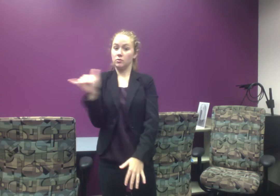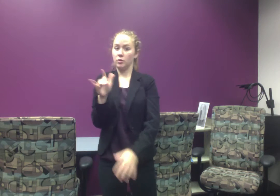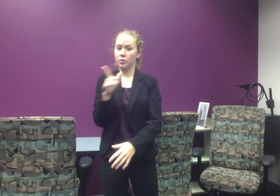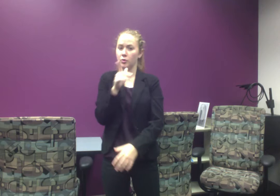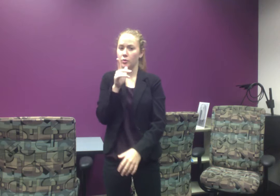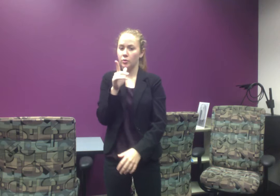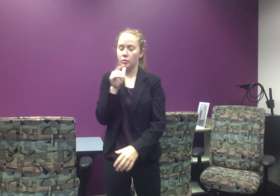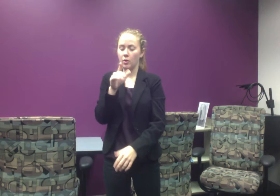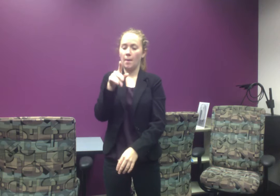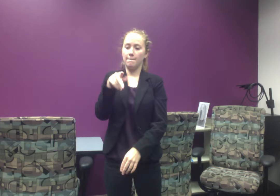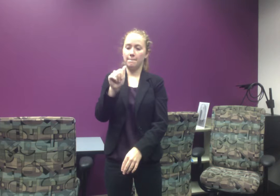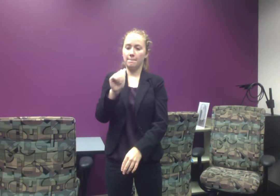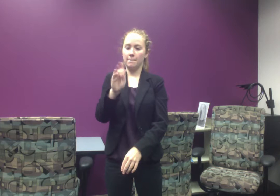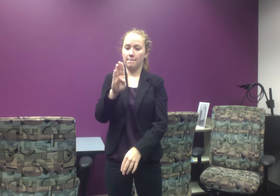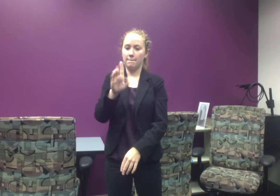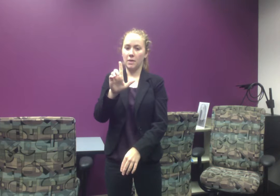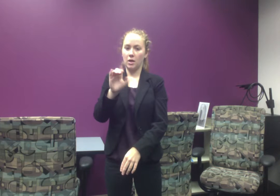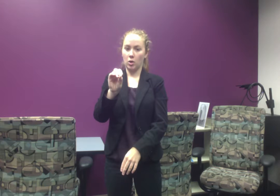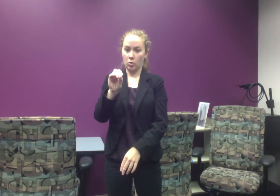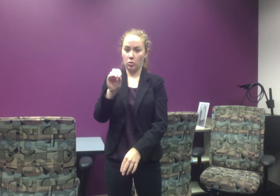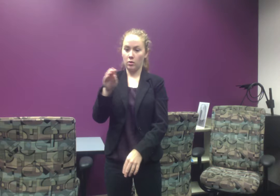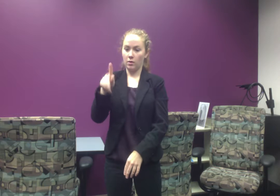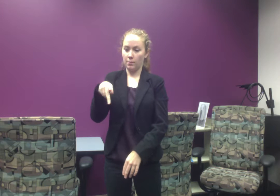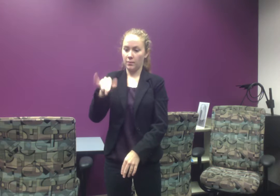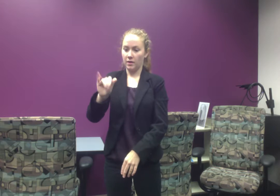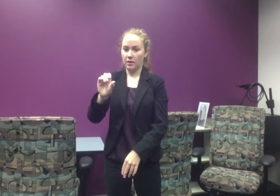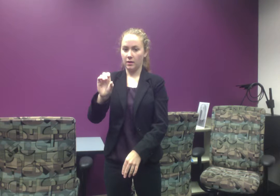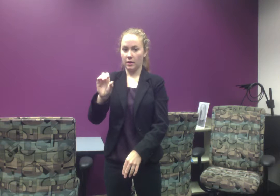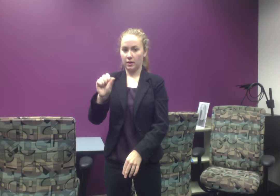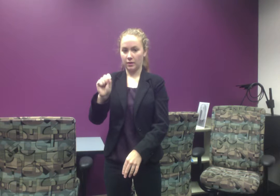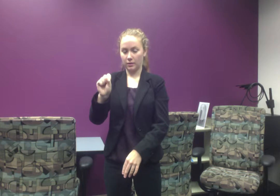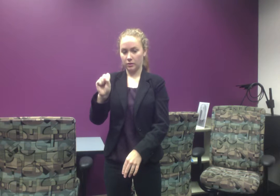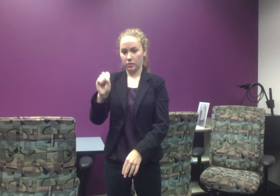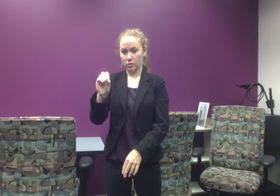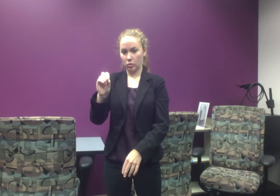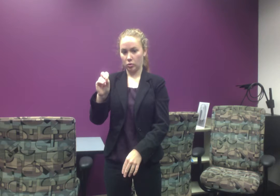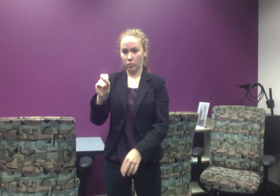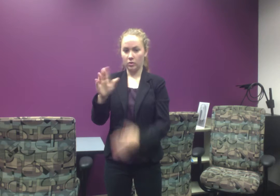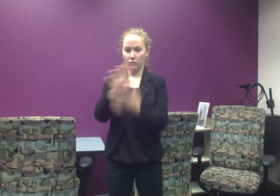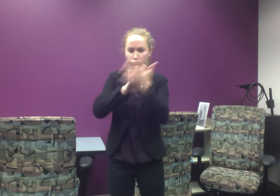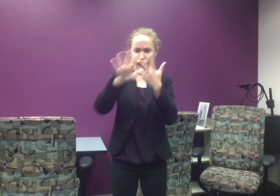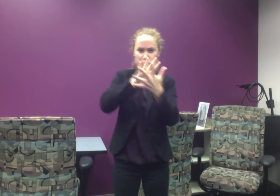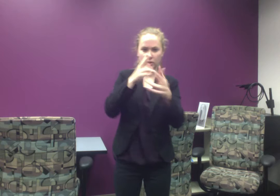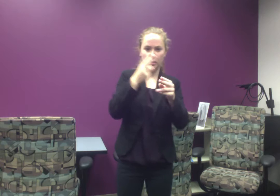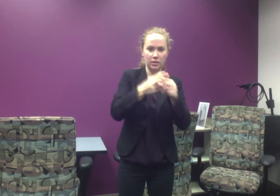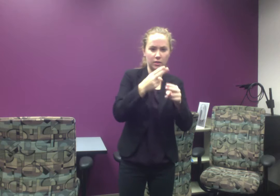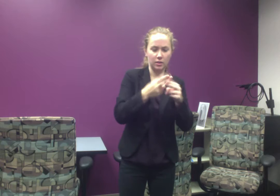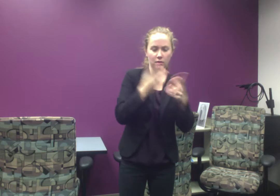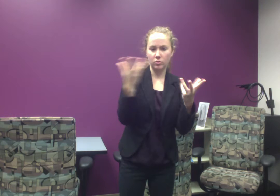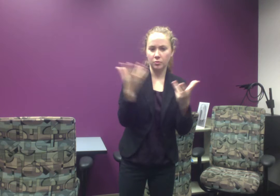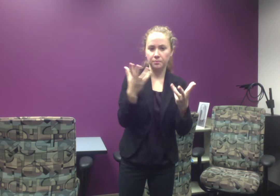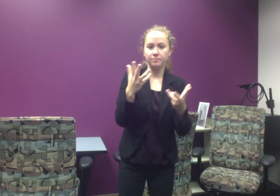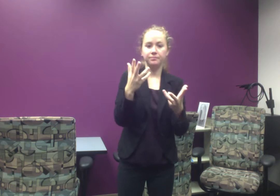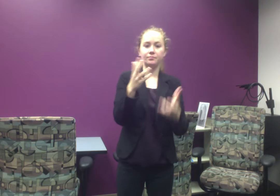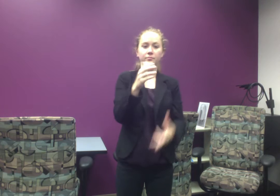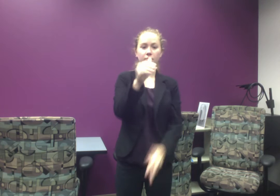all different viewpoints at the same time. What do we call that? Abstract, right. And Georgia would